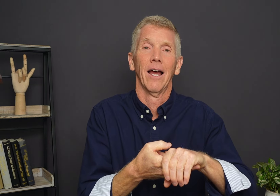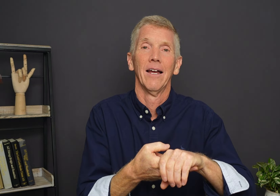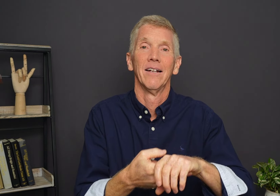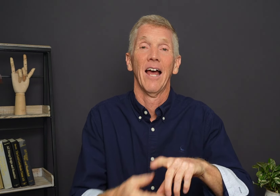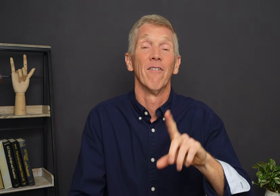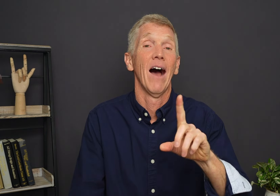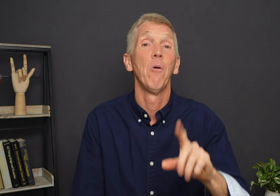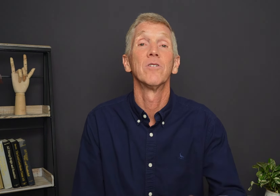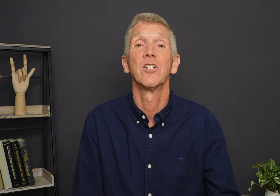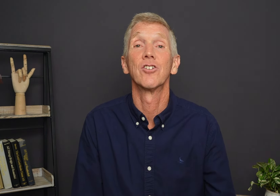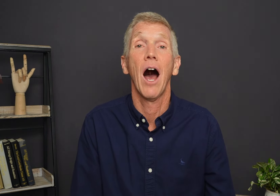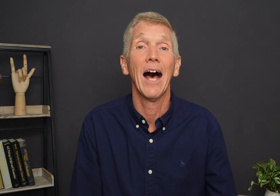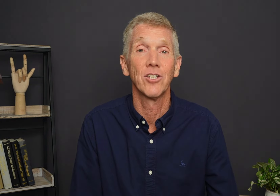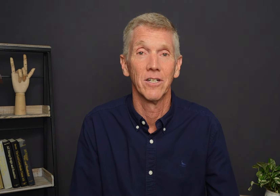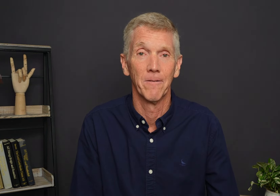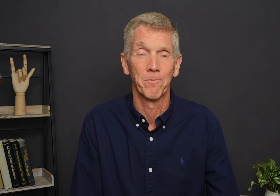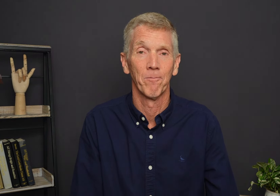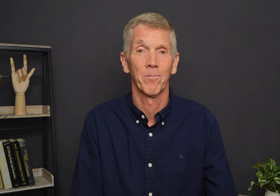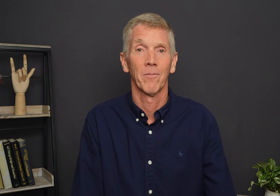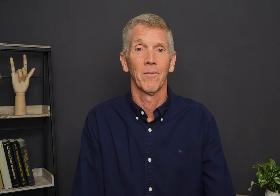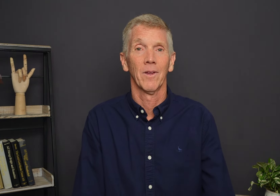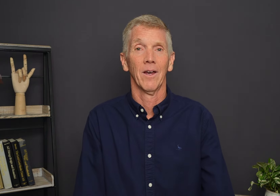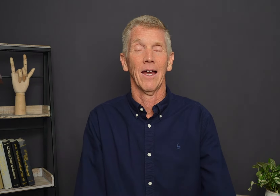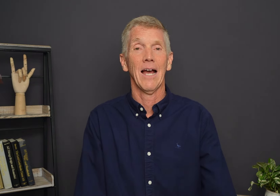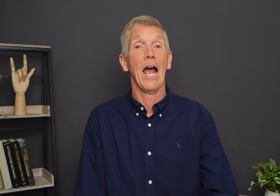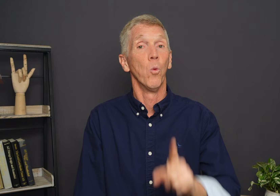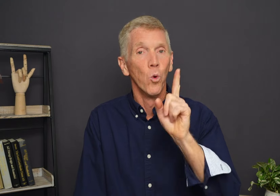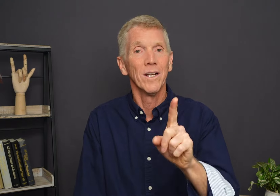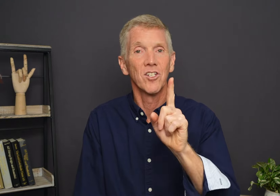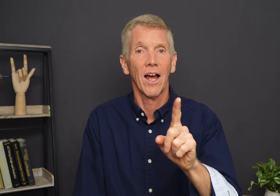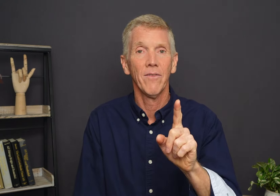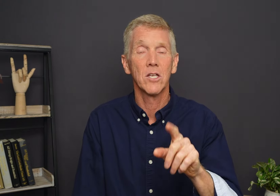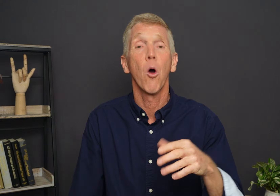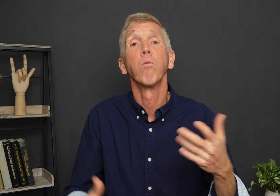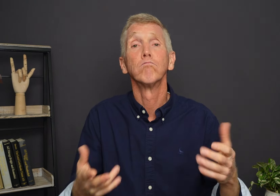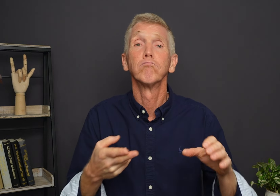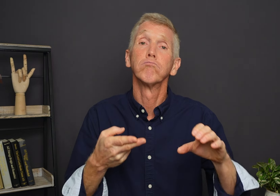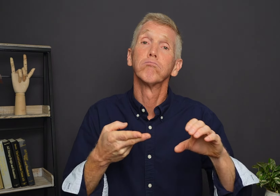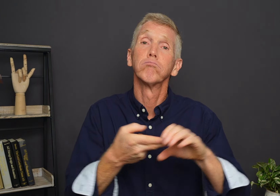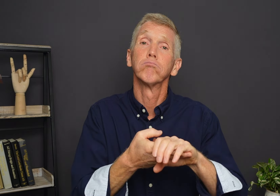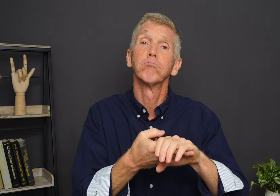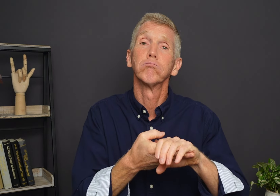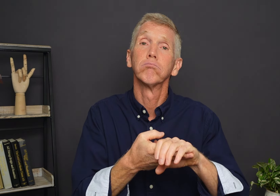Okay, now if I was exhausted, okay, I would have signed this.